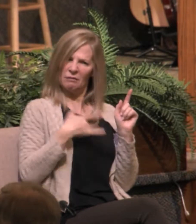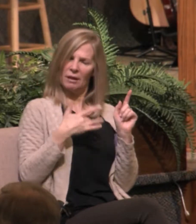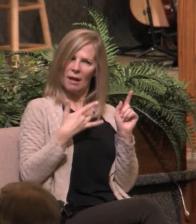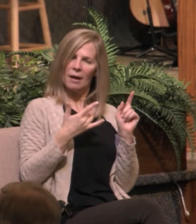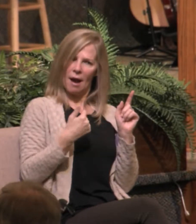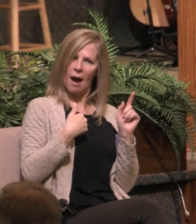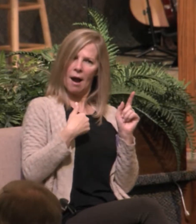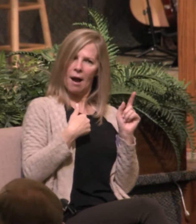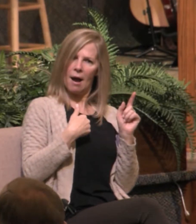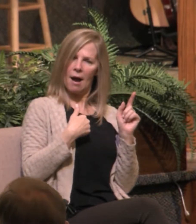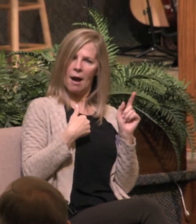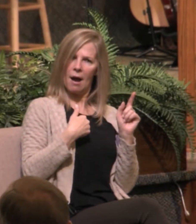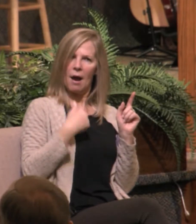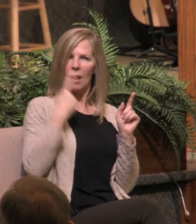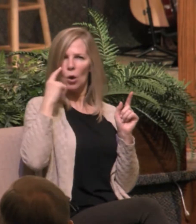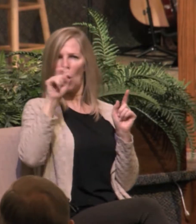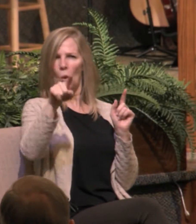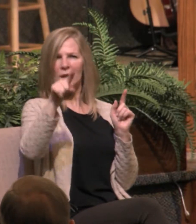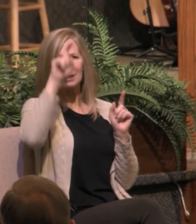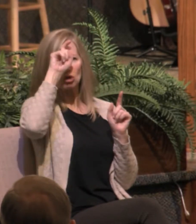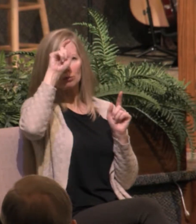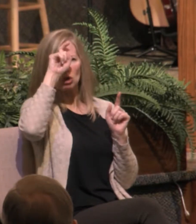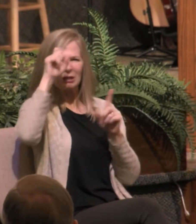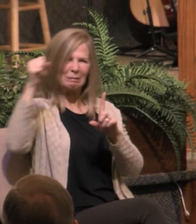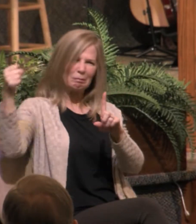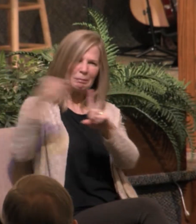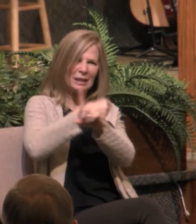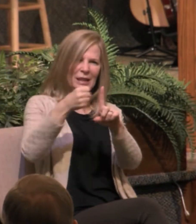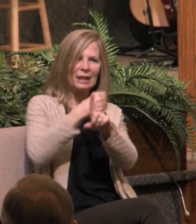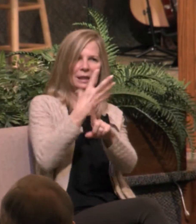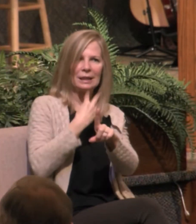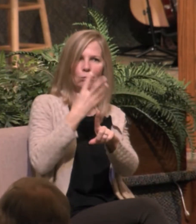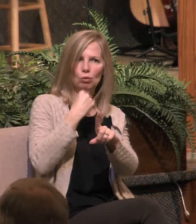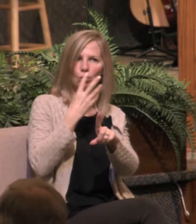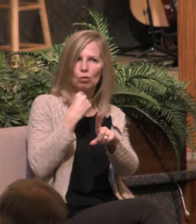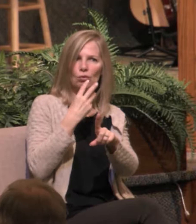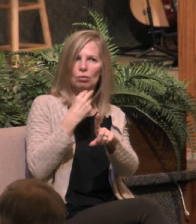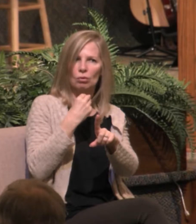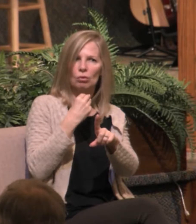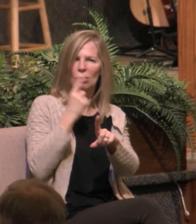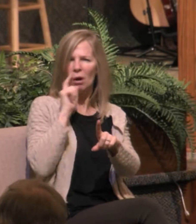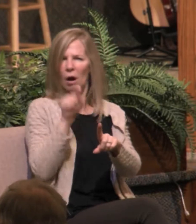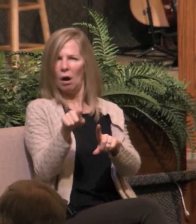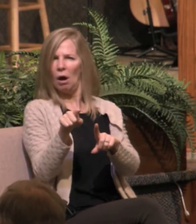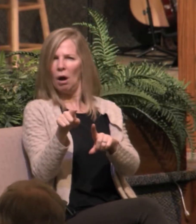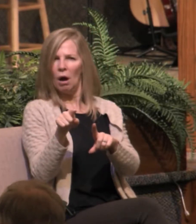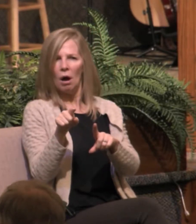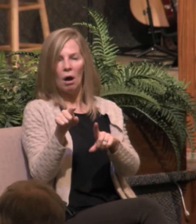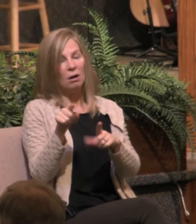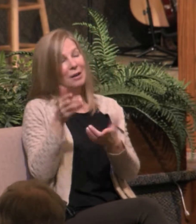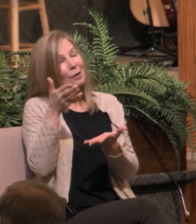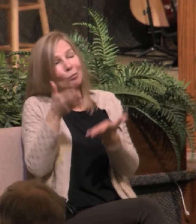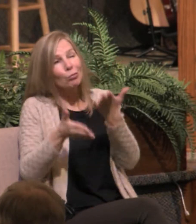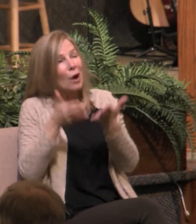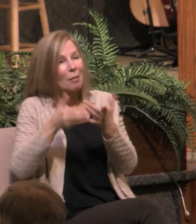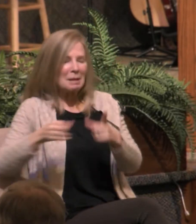defending an Israelite. There was an Egyptian who was beating a Hebrew, probably best understanding is he was probably beating the Hebrew to